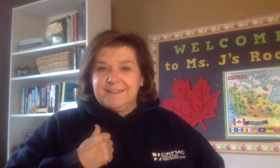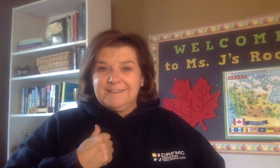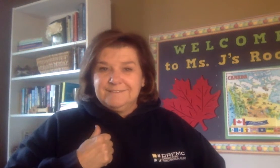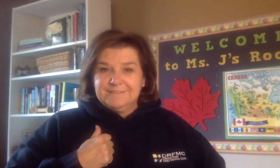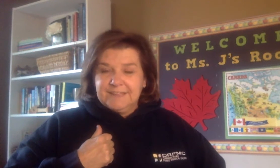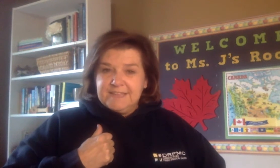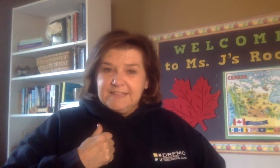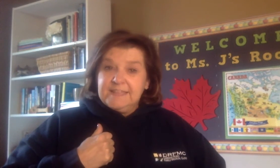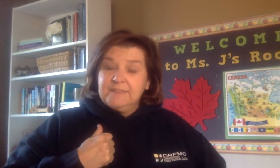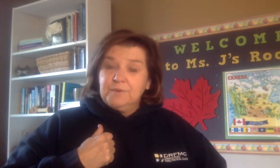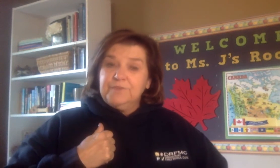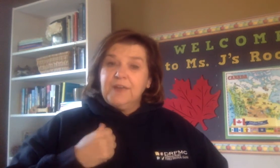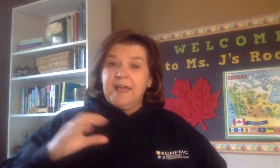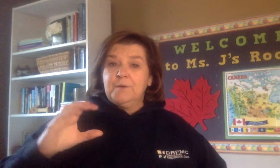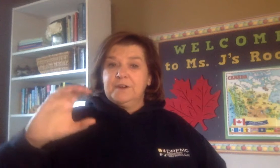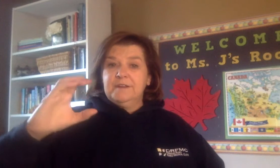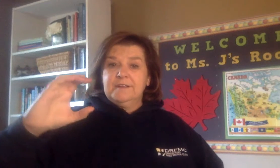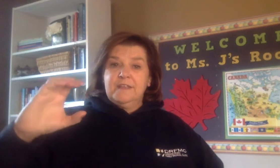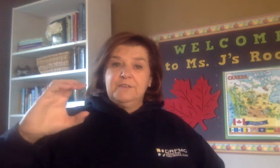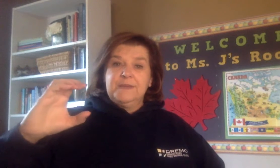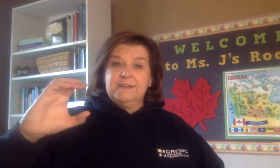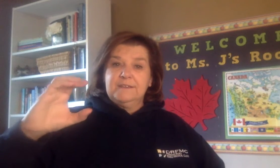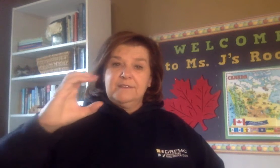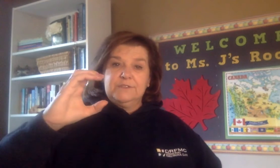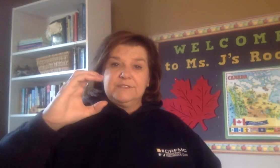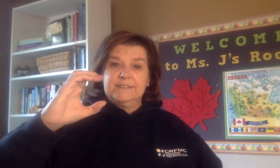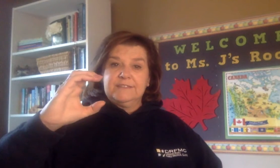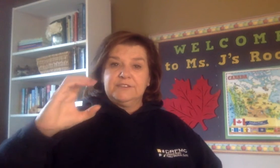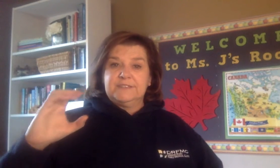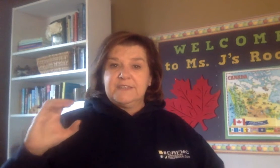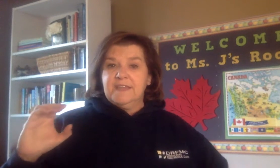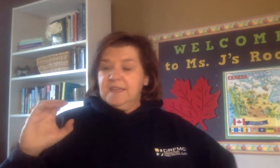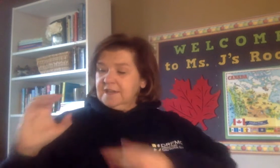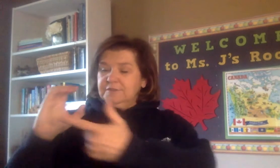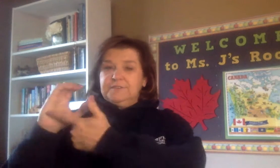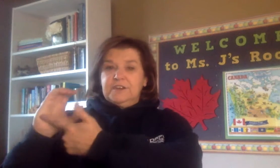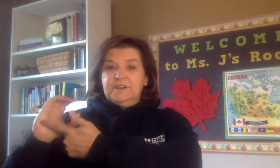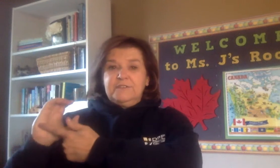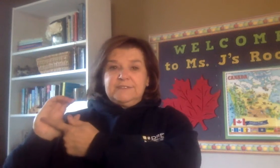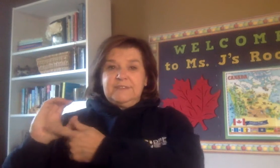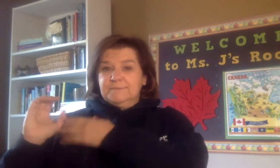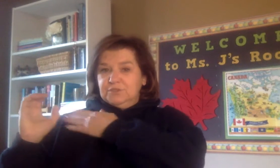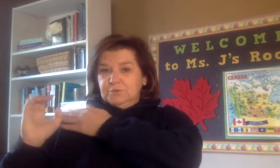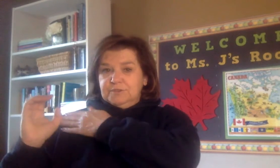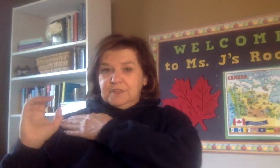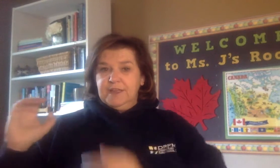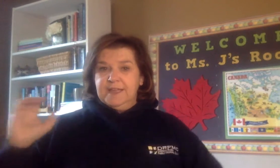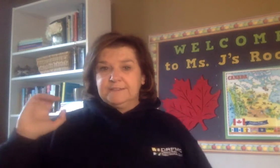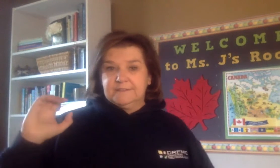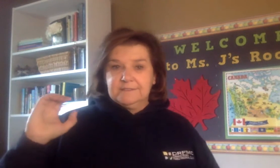Canada. Then the word for hour, you make kind of what looks like the letter C, and you start it on the same shoulder that your hand is. So